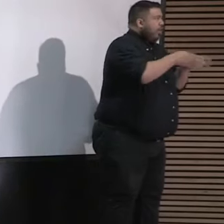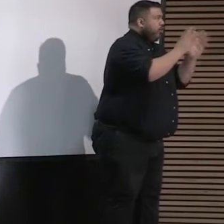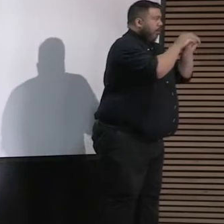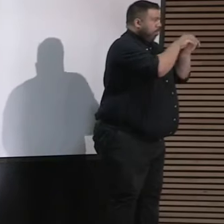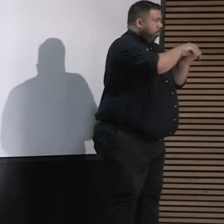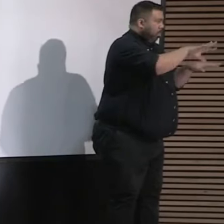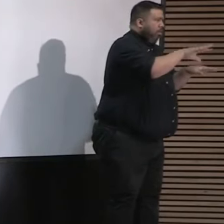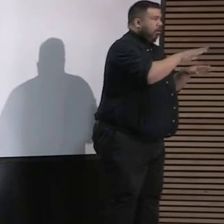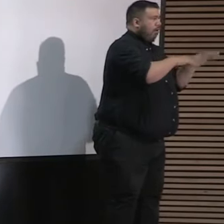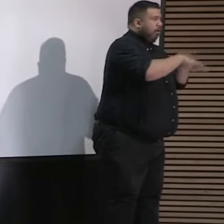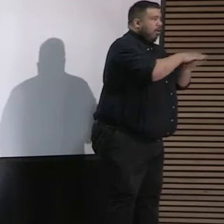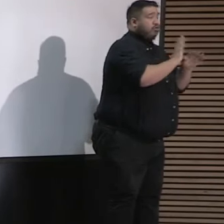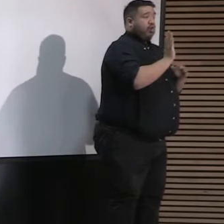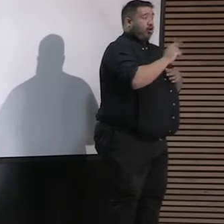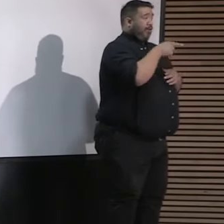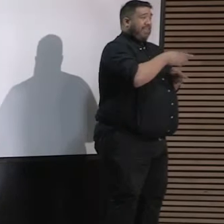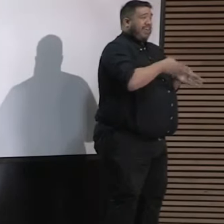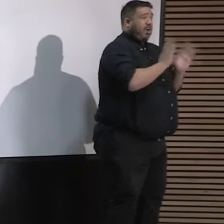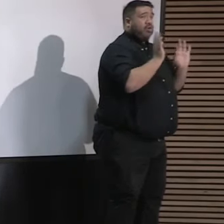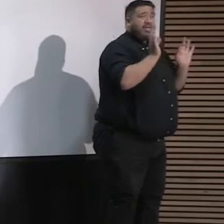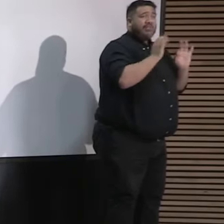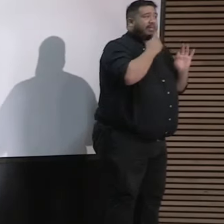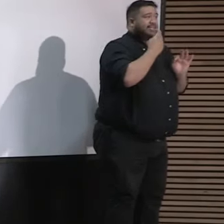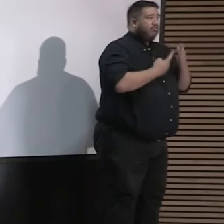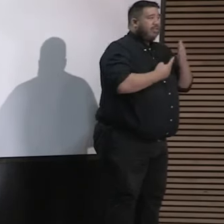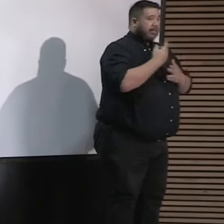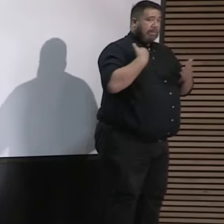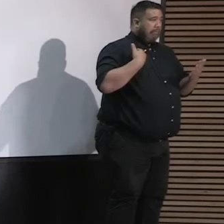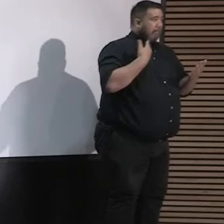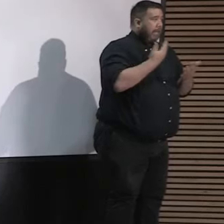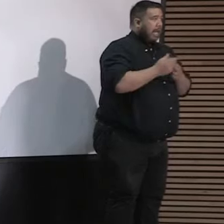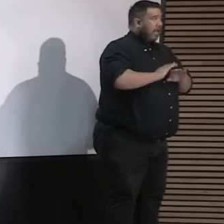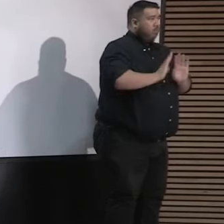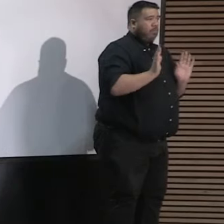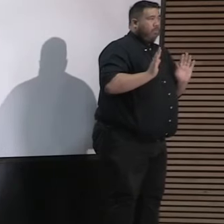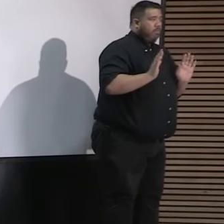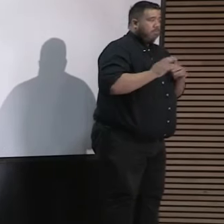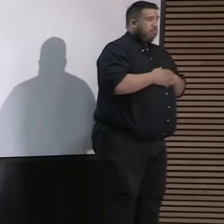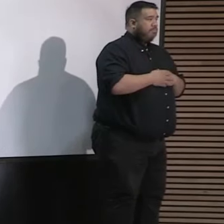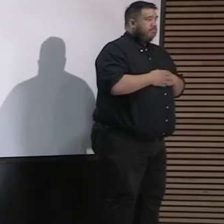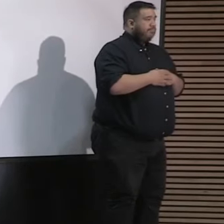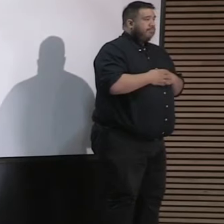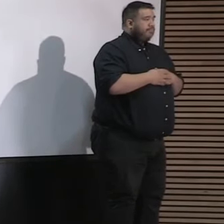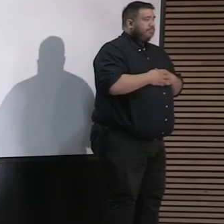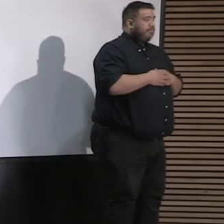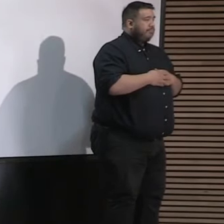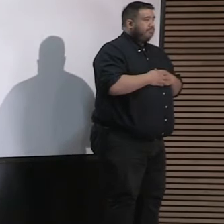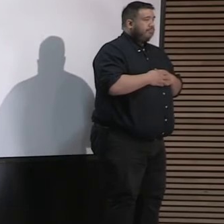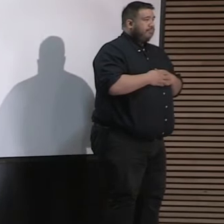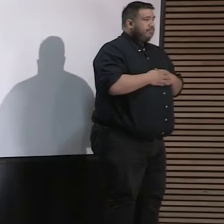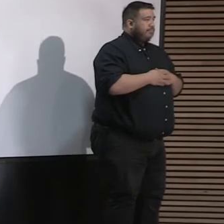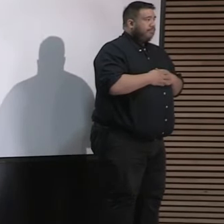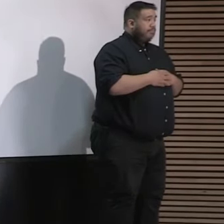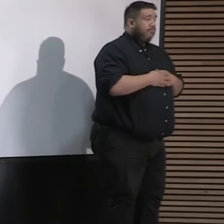is one which has had no serious incidents reported or indeed happen at them. As described